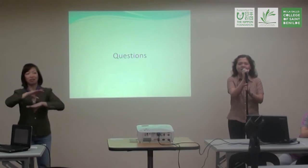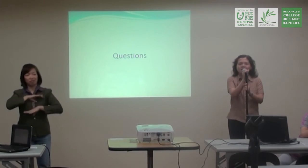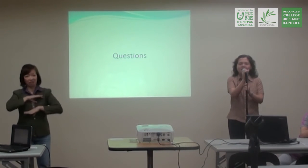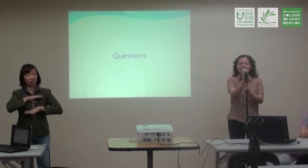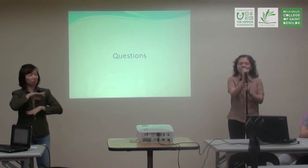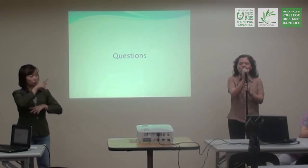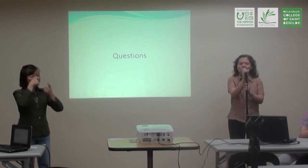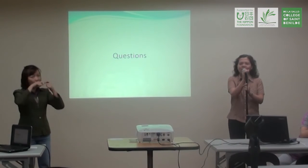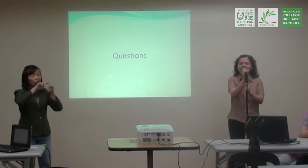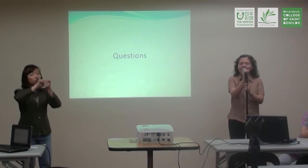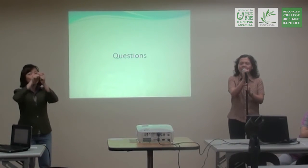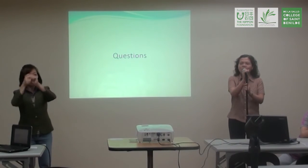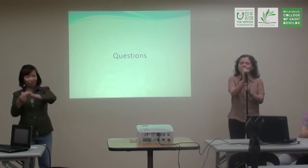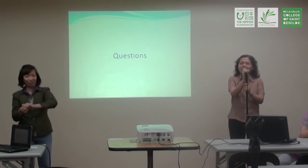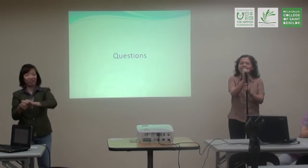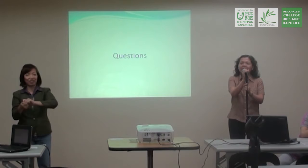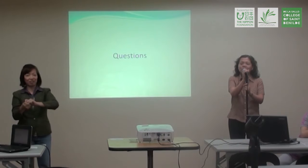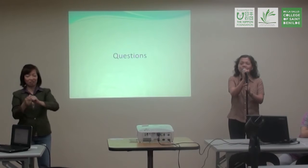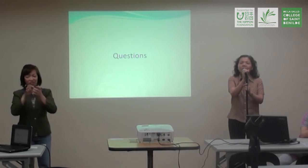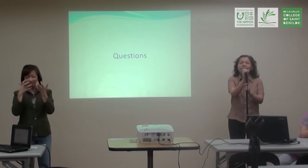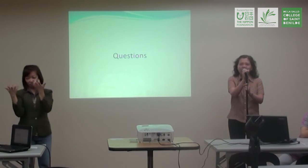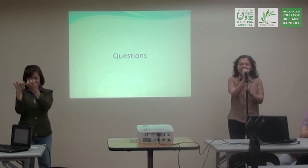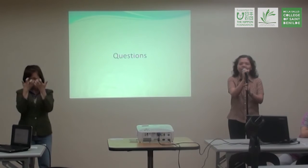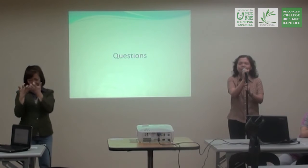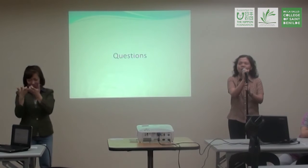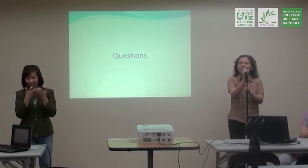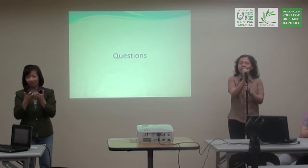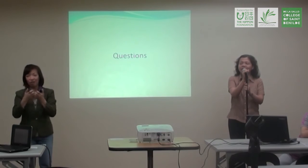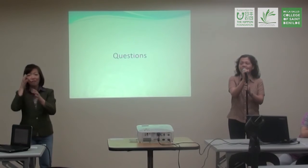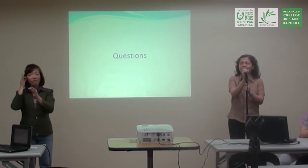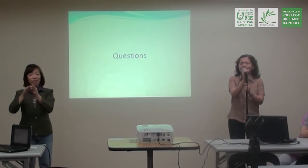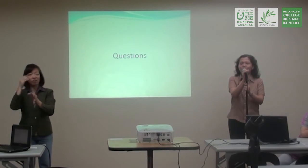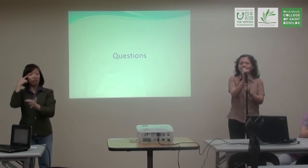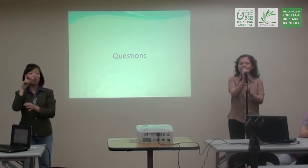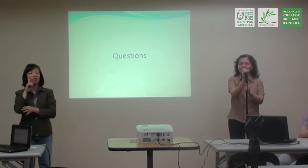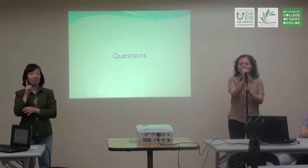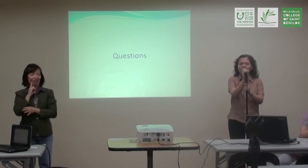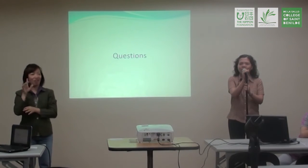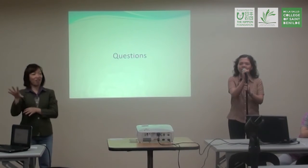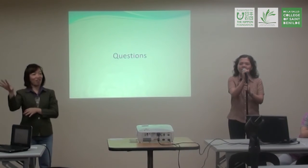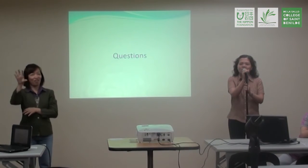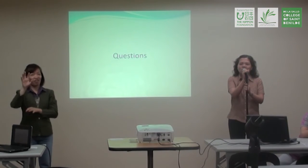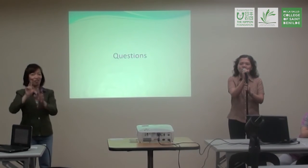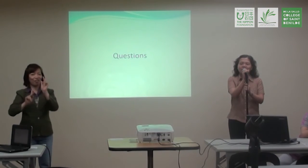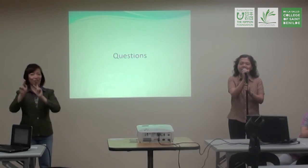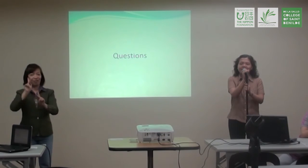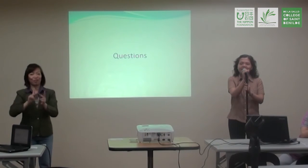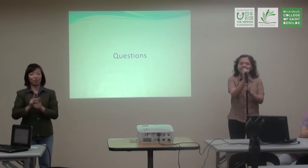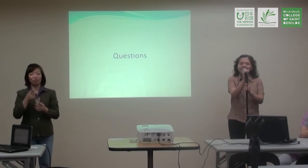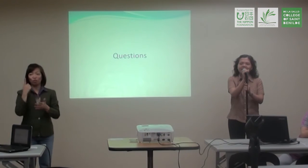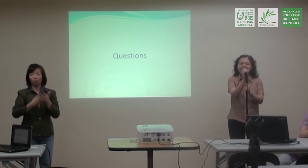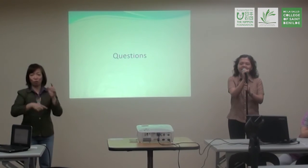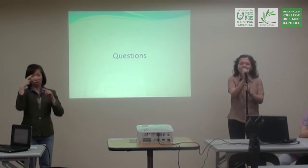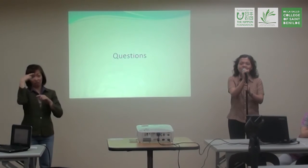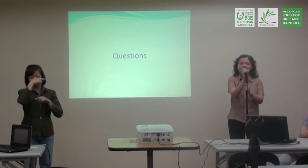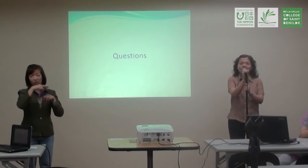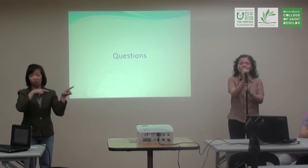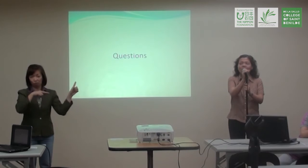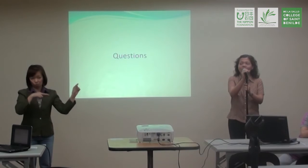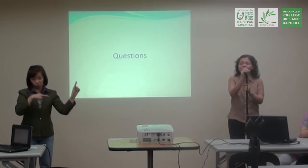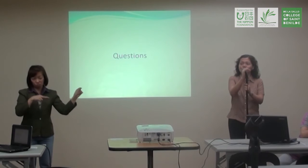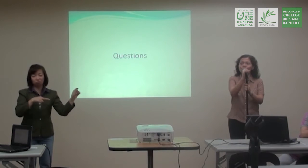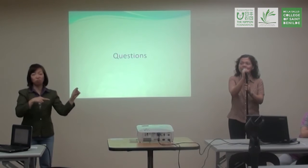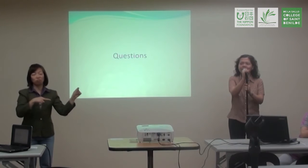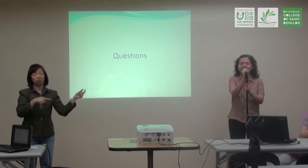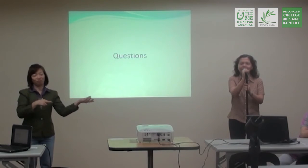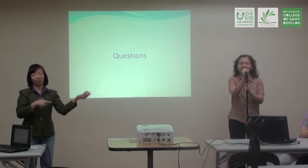satisfaction instrument, so that it will be fit for the deaf population. So what he did is he administered it